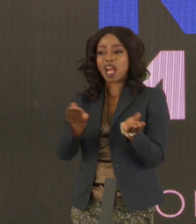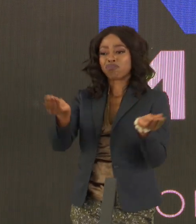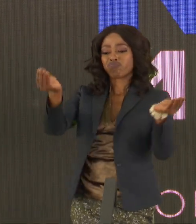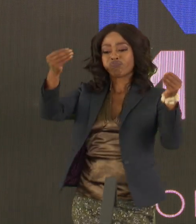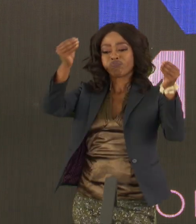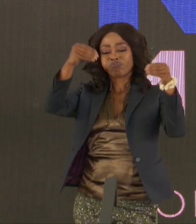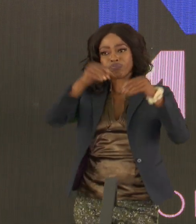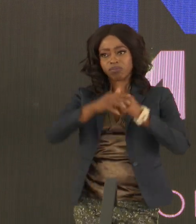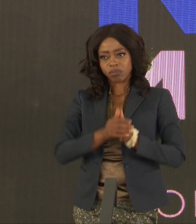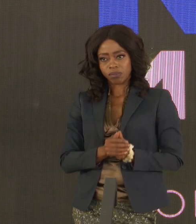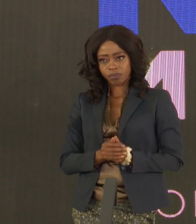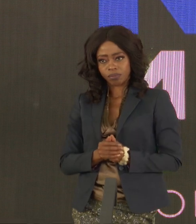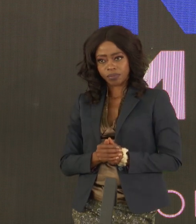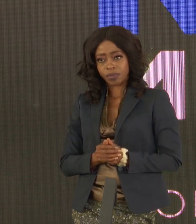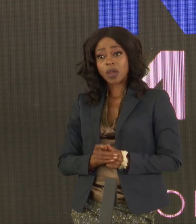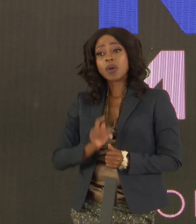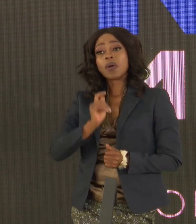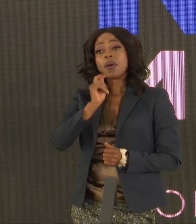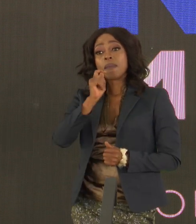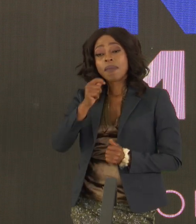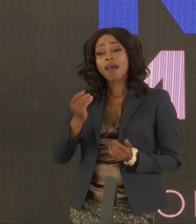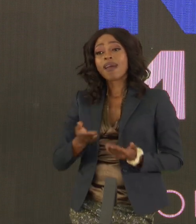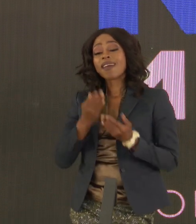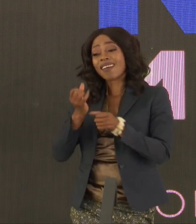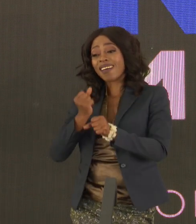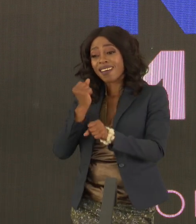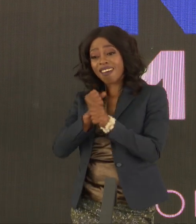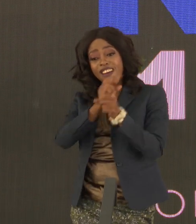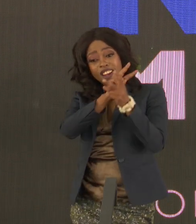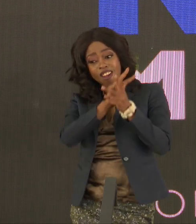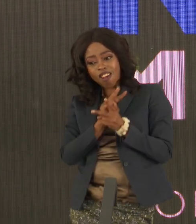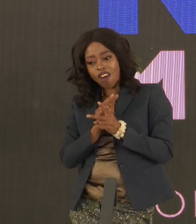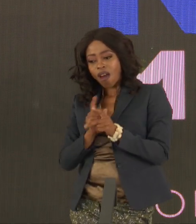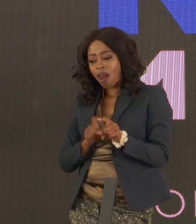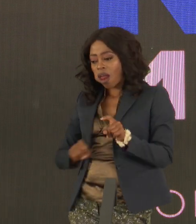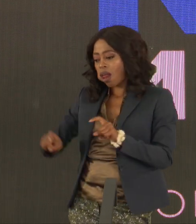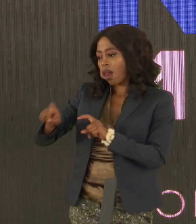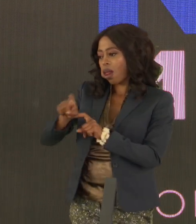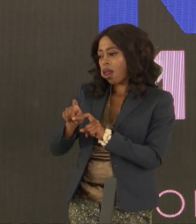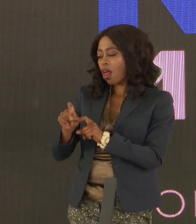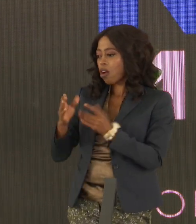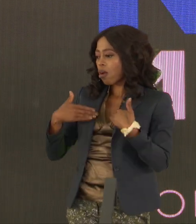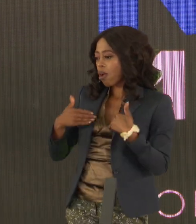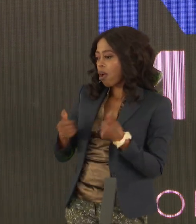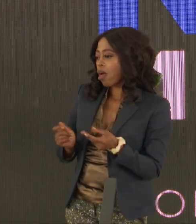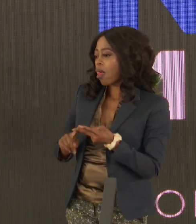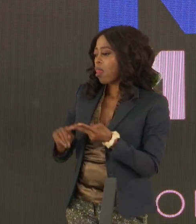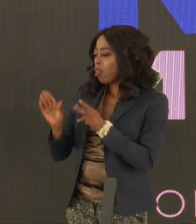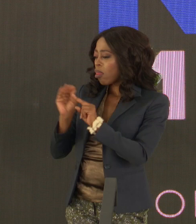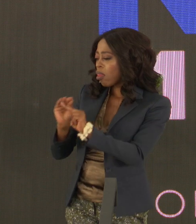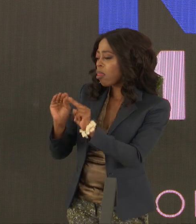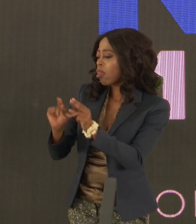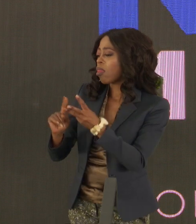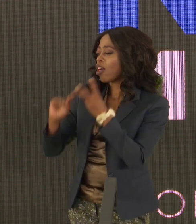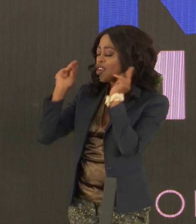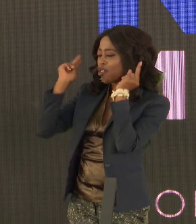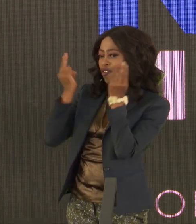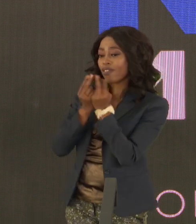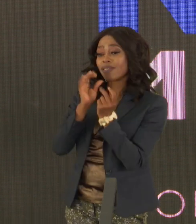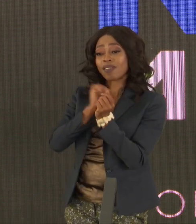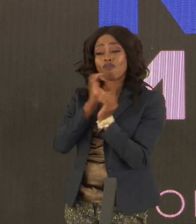We pay more per year servicing loans than we do on public health or higher education and training. That's South Africa